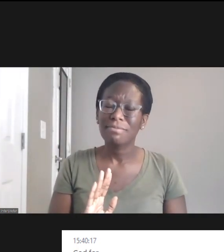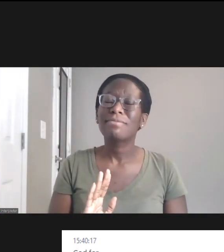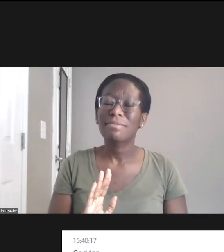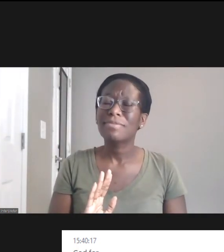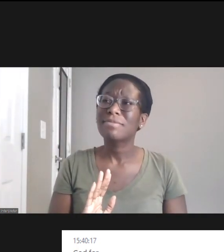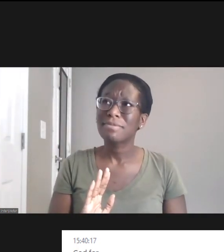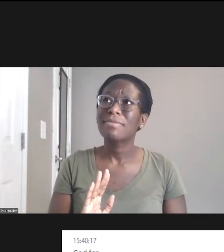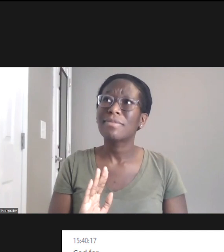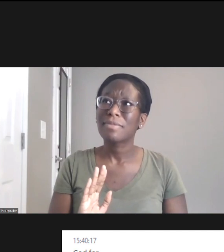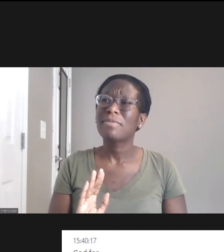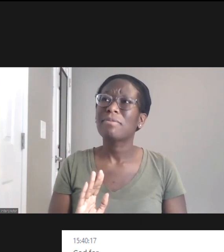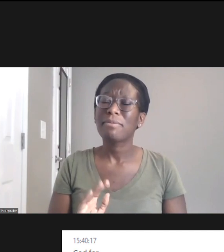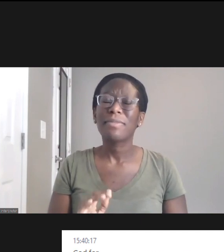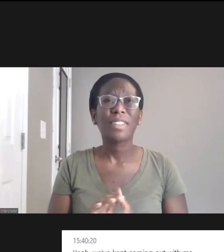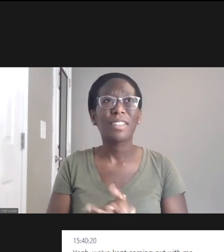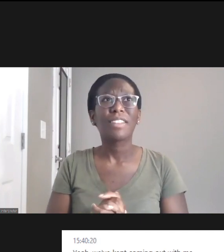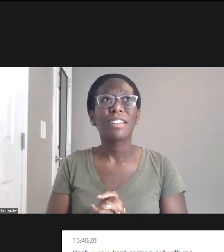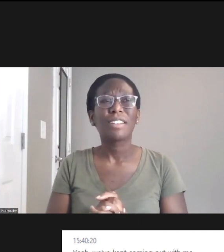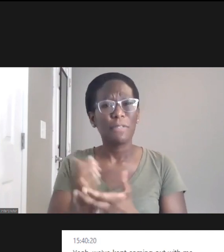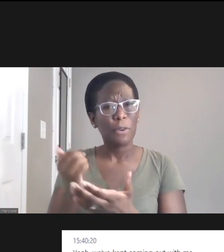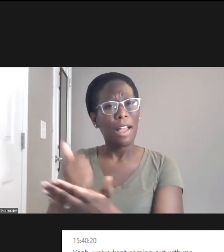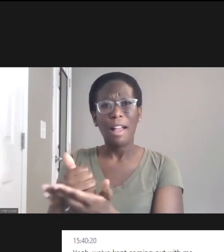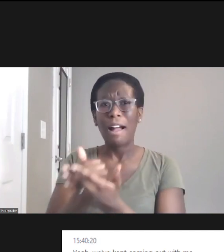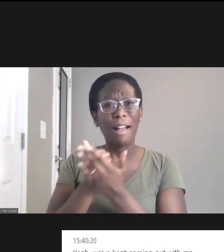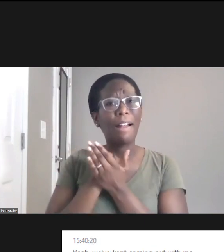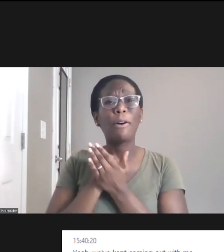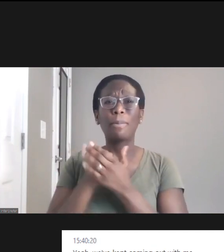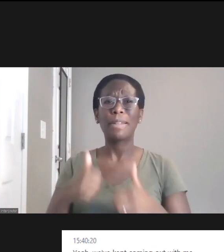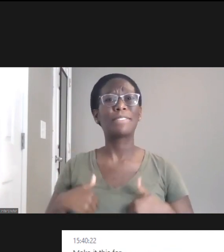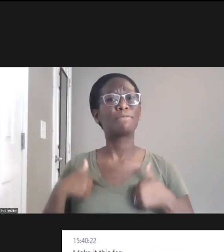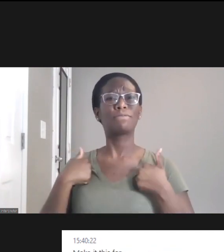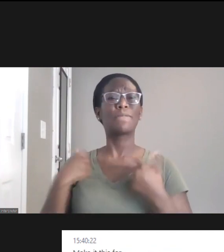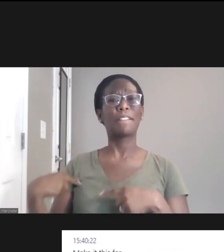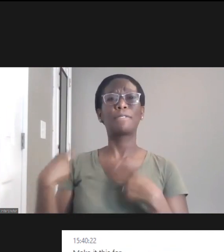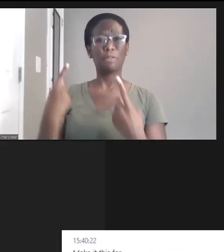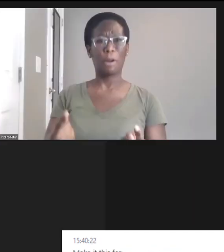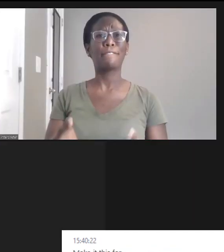helping me make it this far.